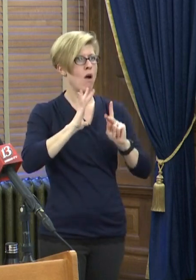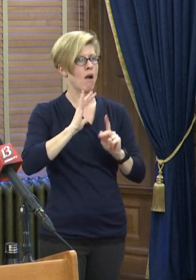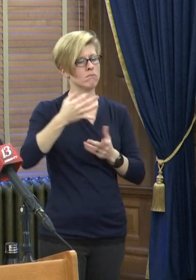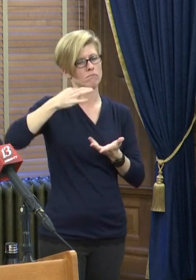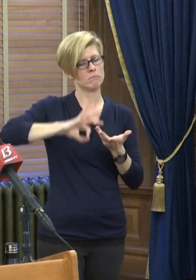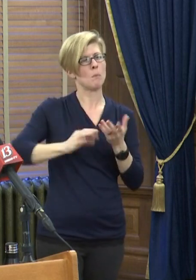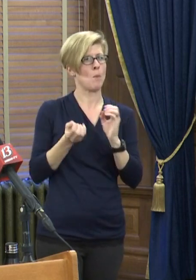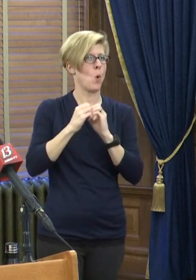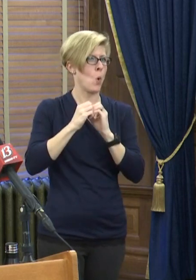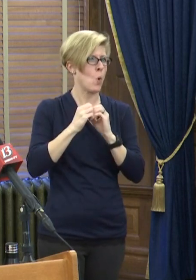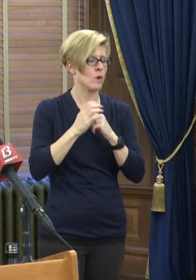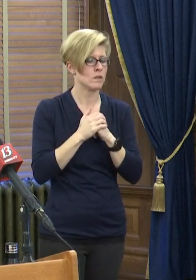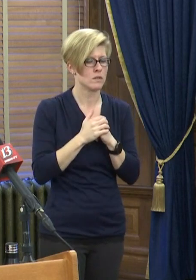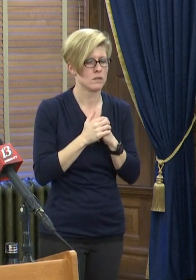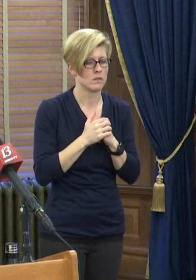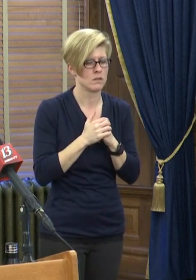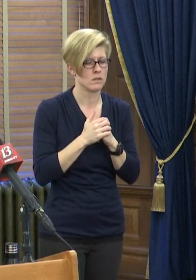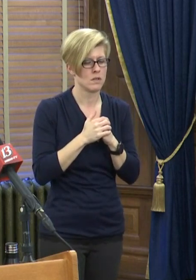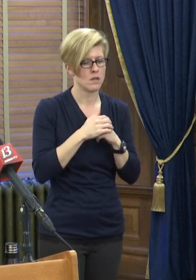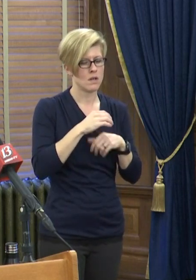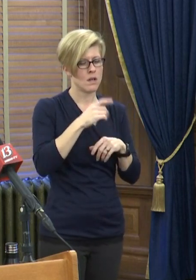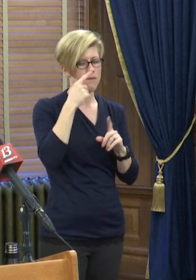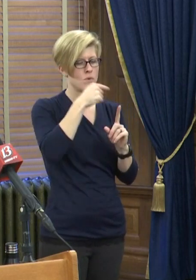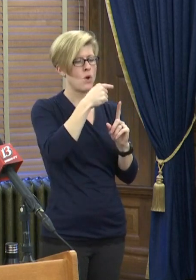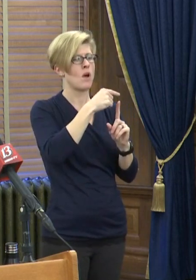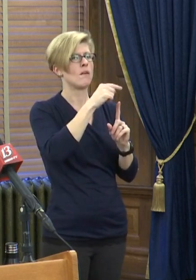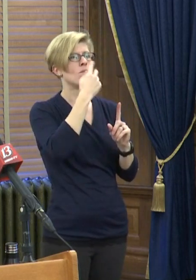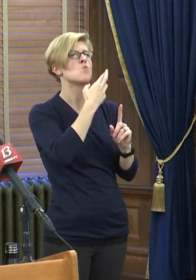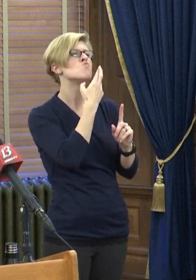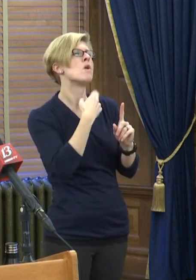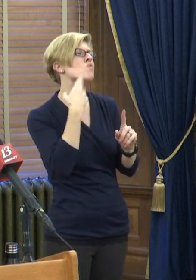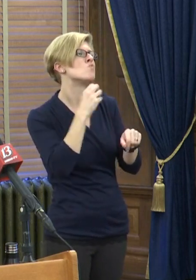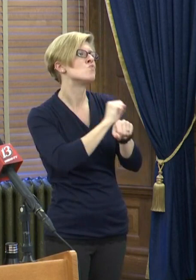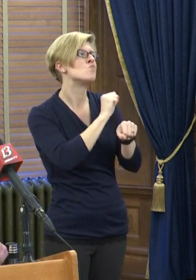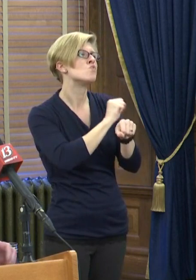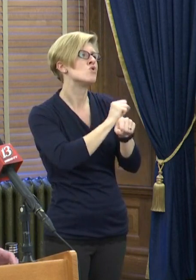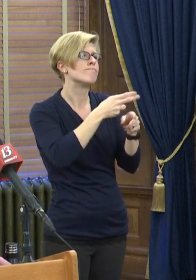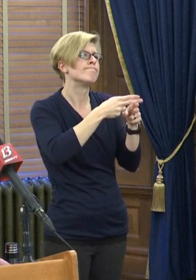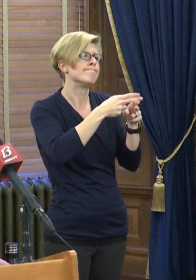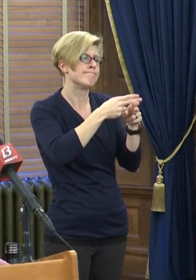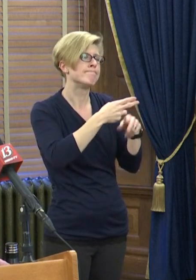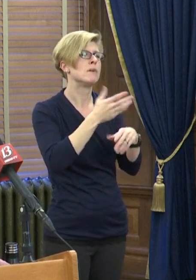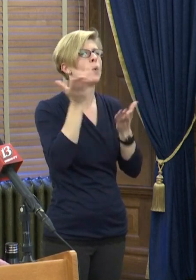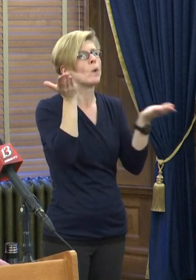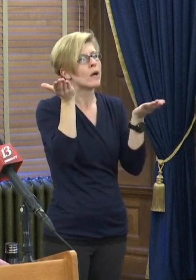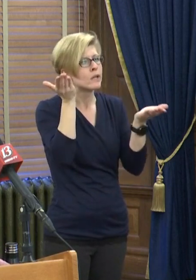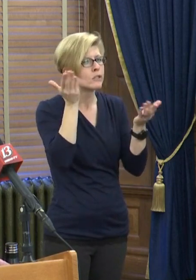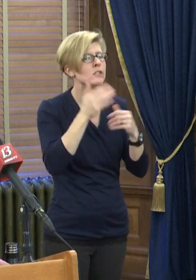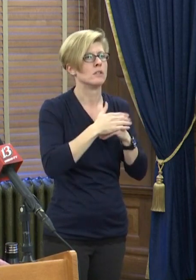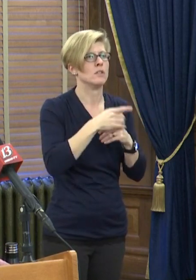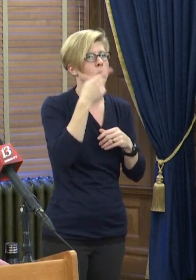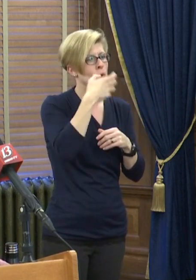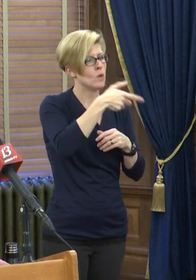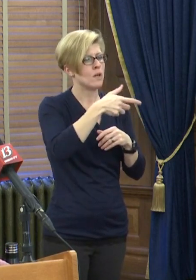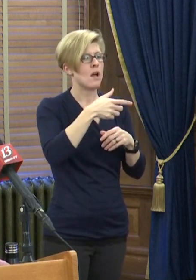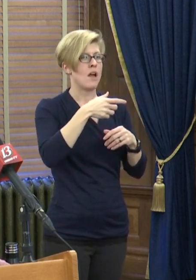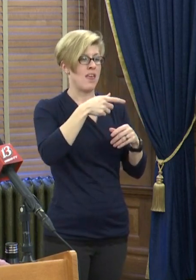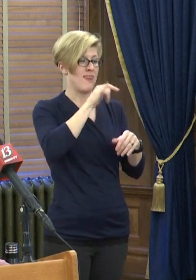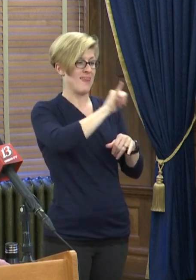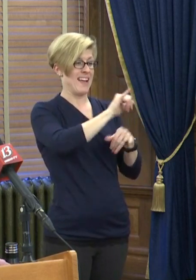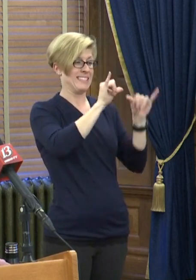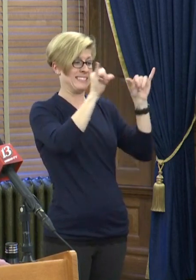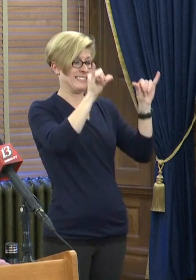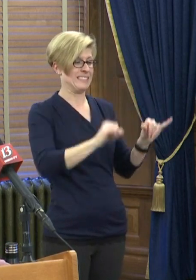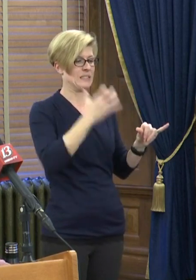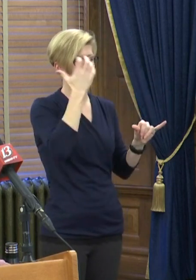and that's the unemployment for gig workers, are two of the federal programs that require an extraordinary amount of coding and